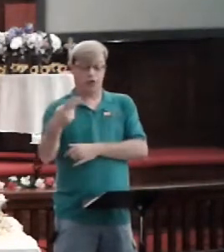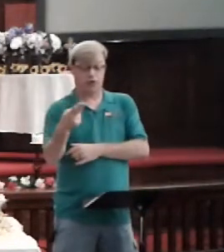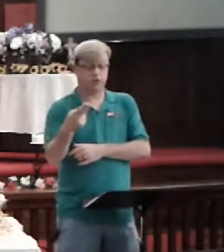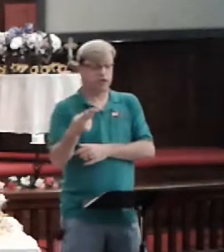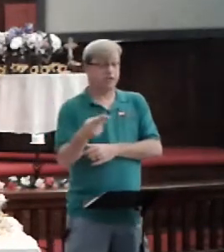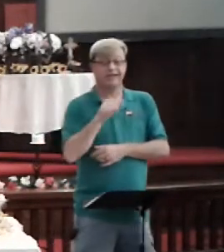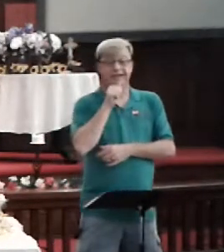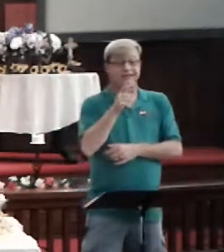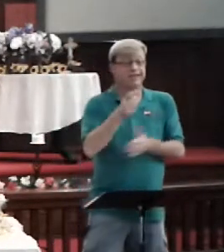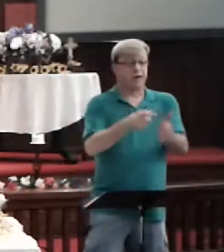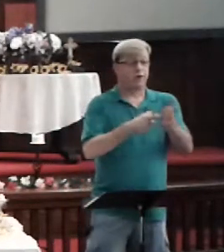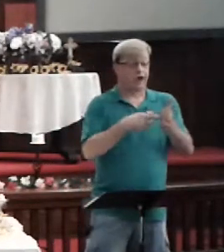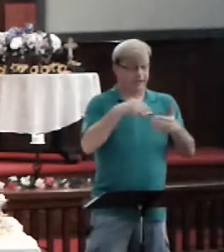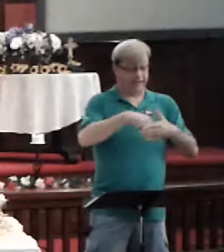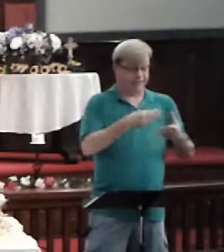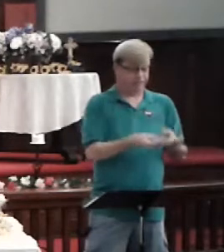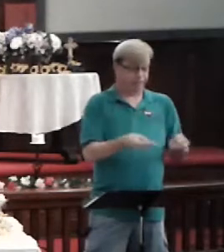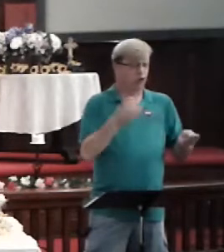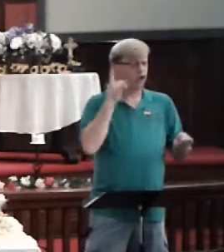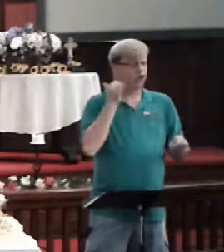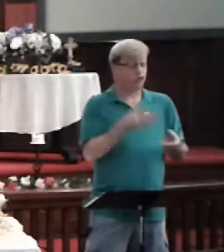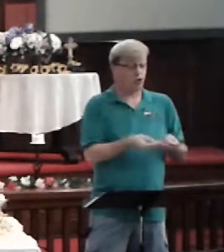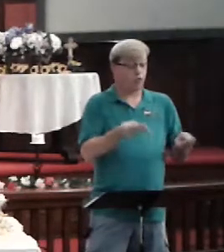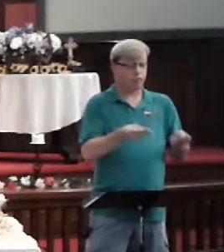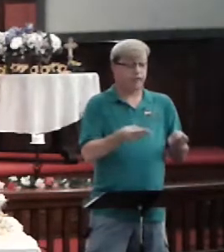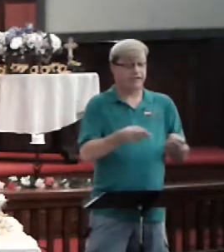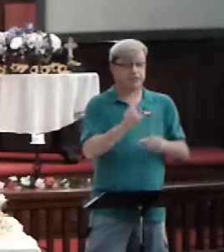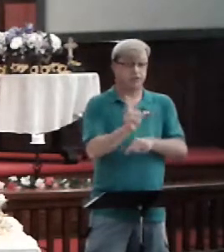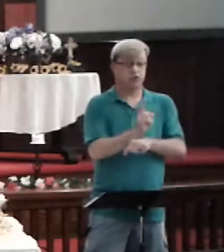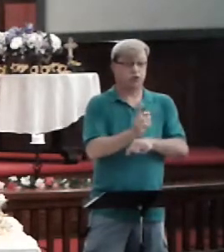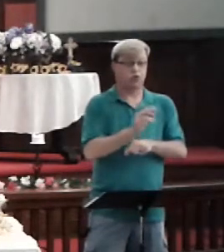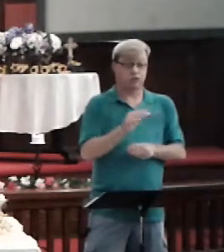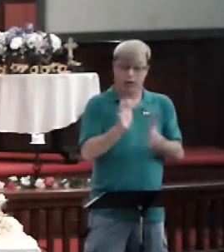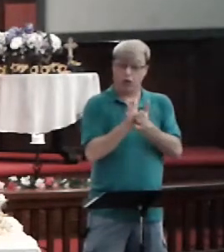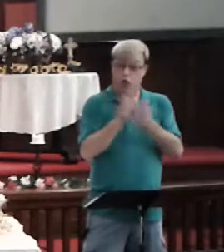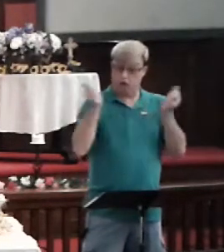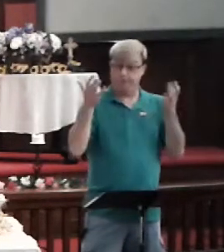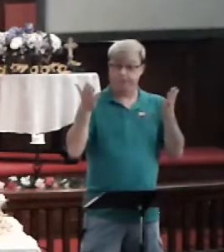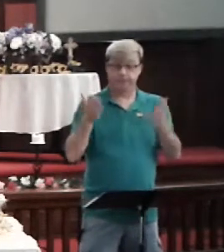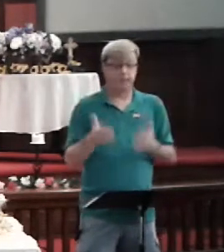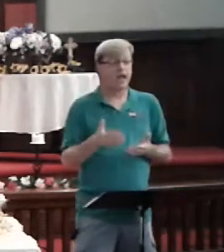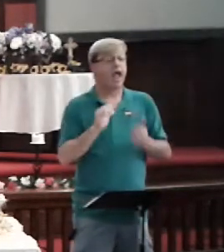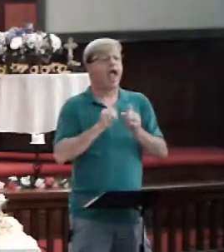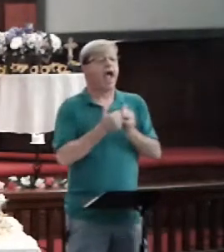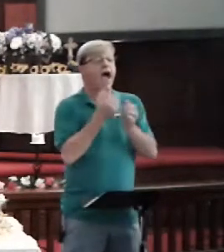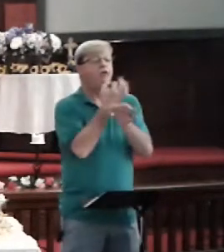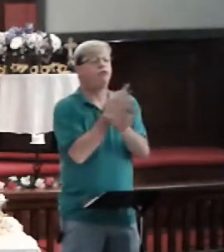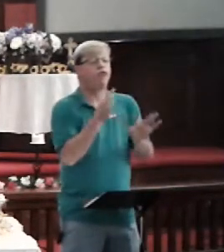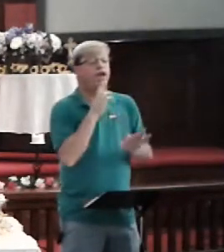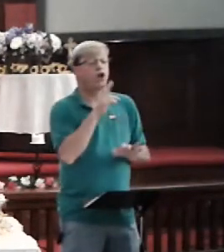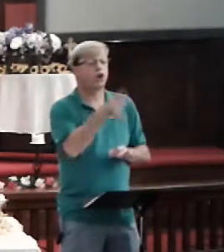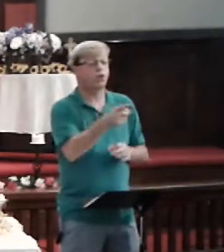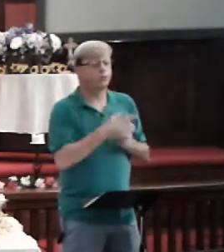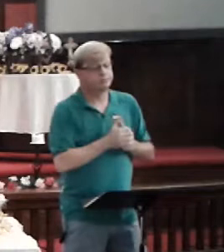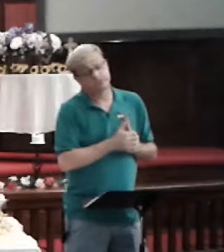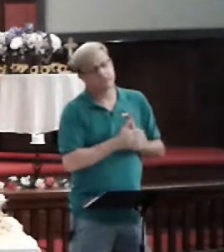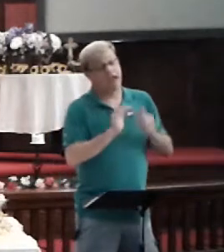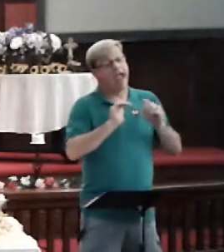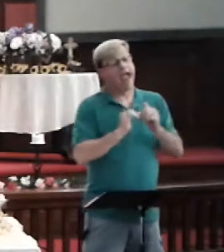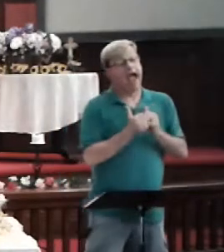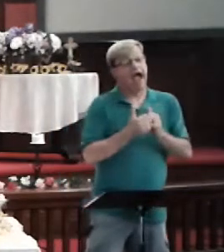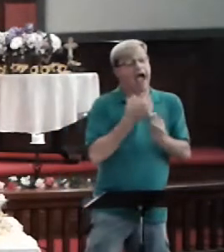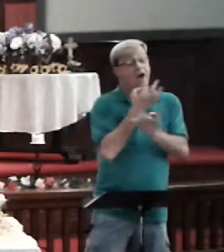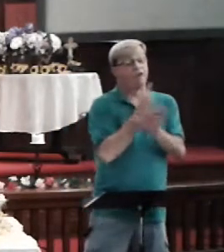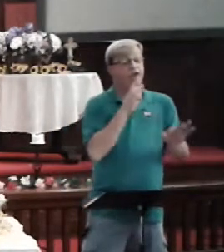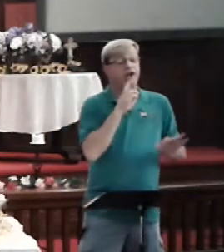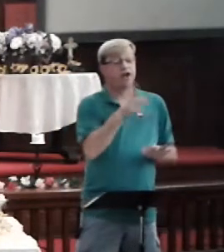it doesn't have to go in that gold plate to be able to be used. Hallelujah. How free are you? How free are